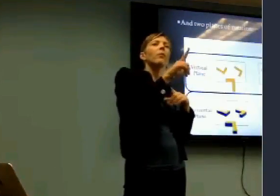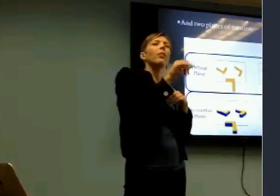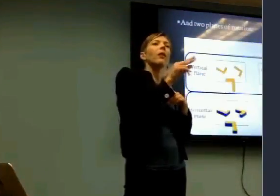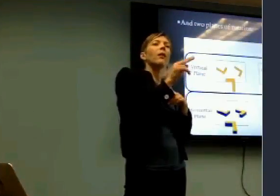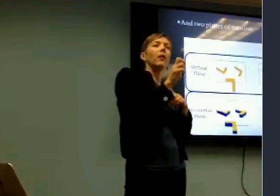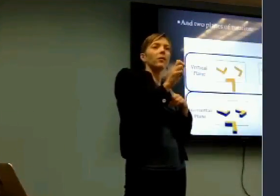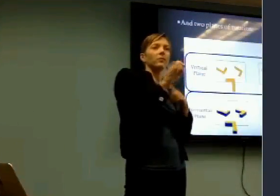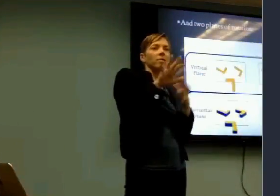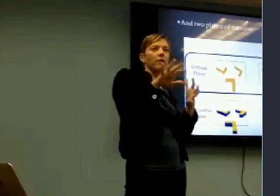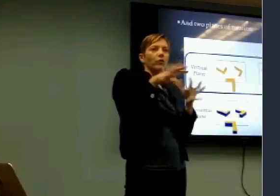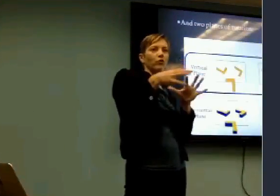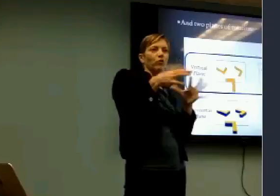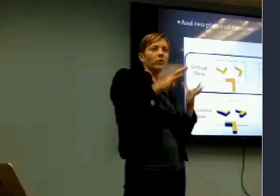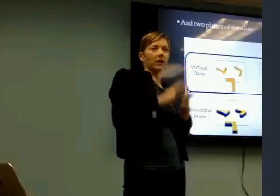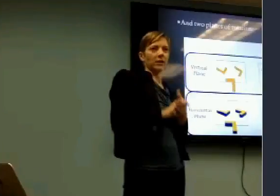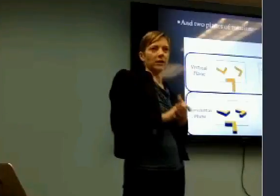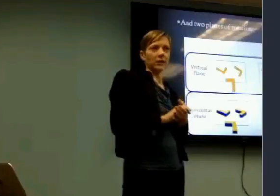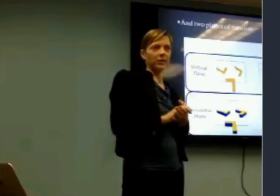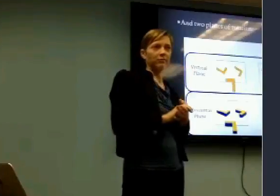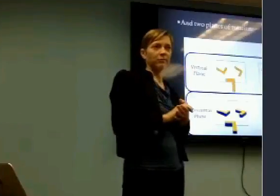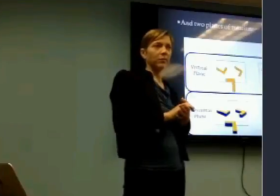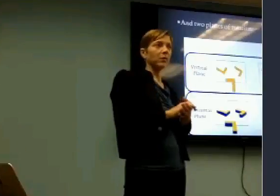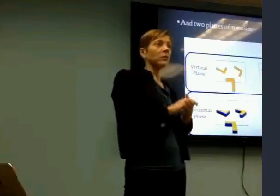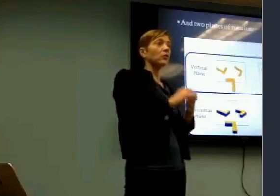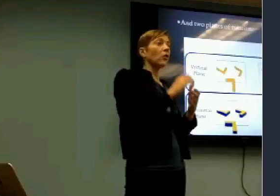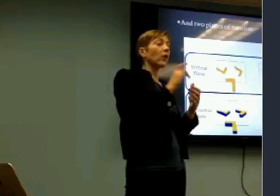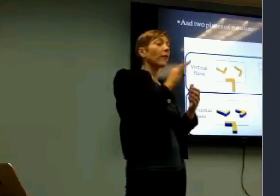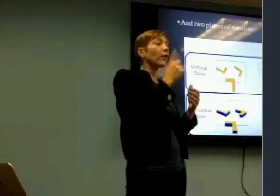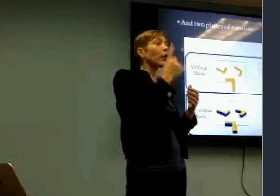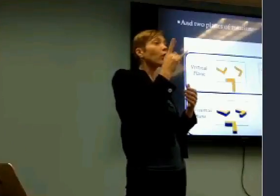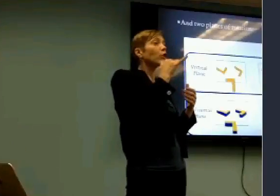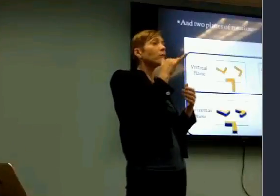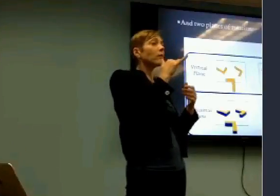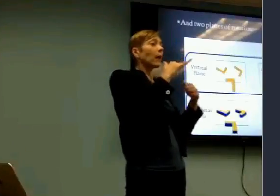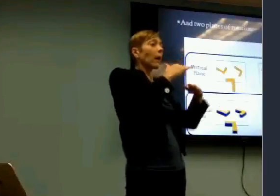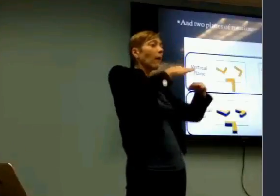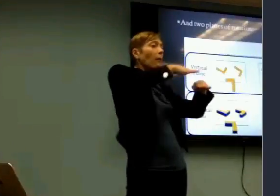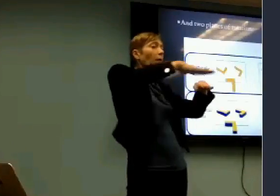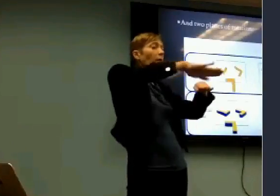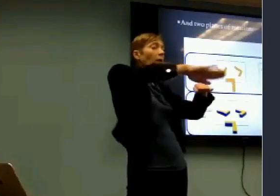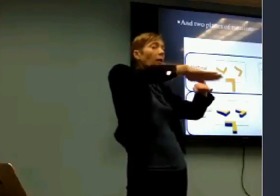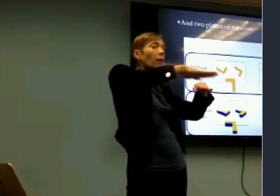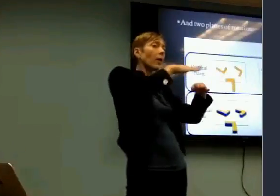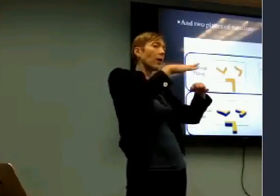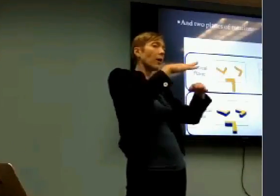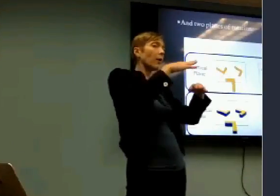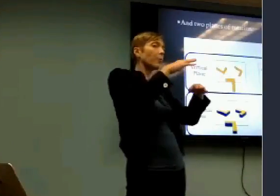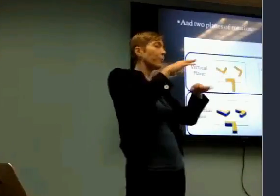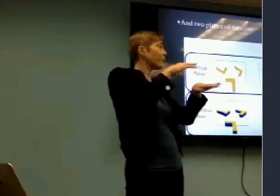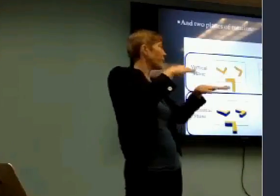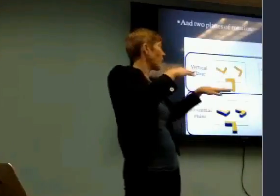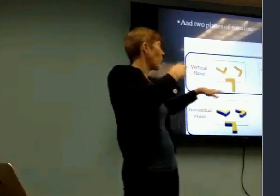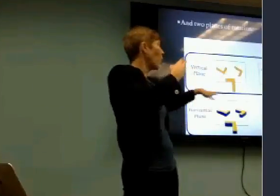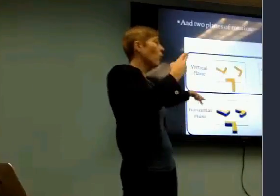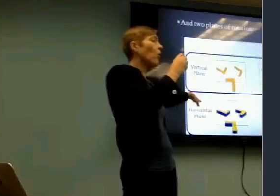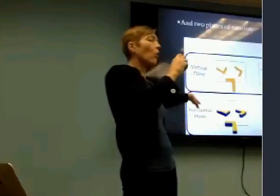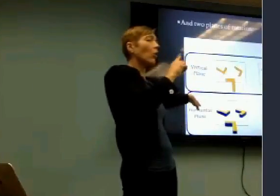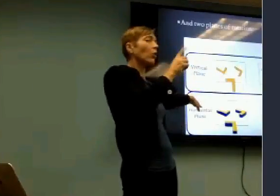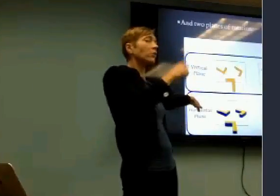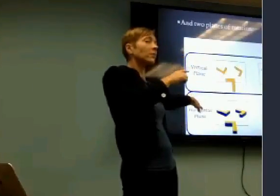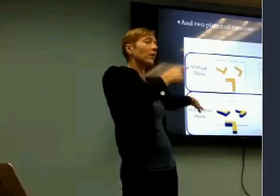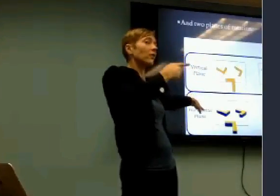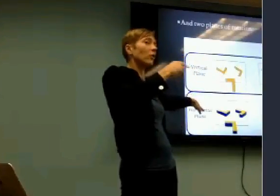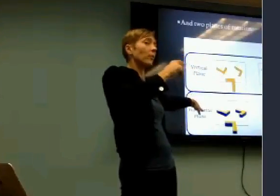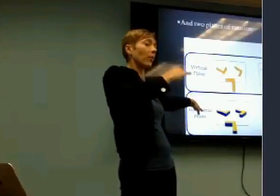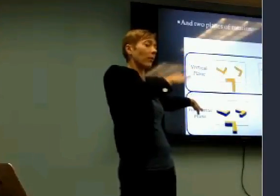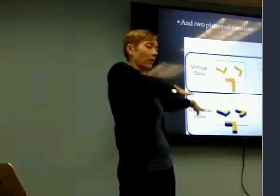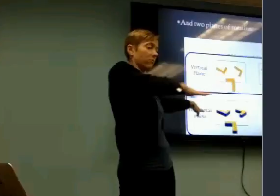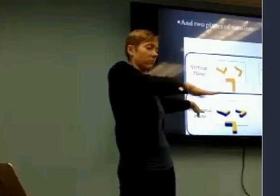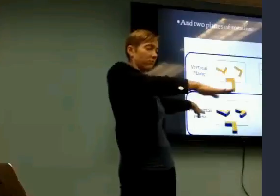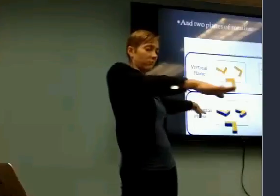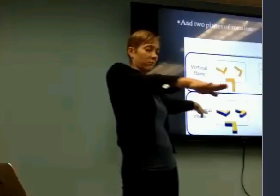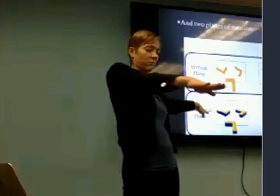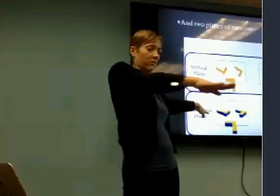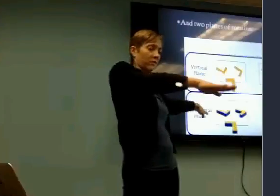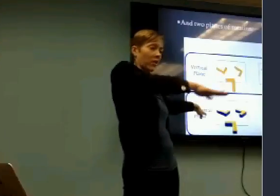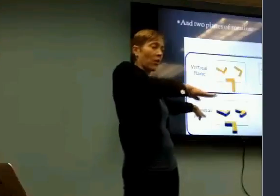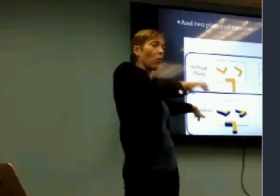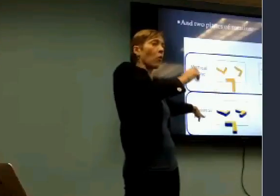comparing different planes of rotation. So if you can look at the horizontal plane and